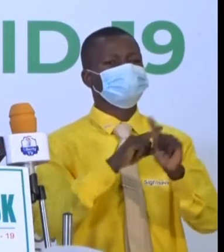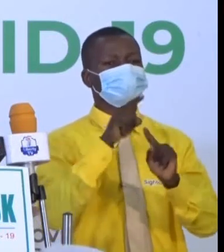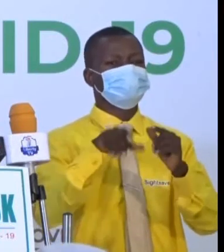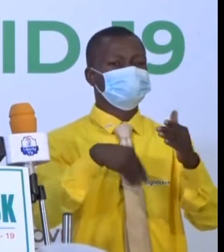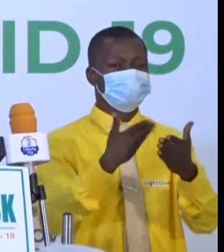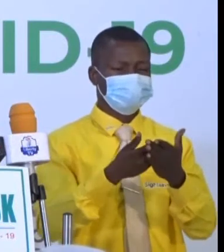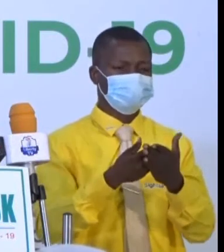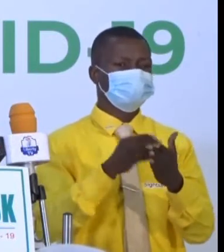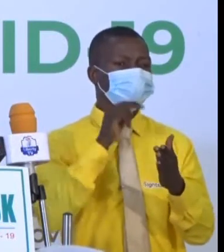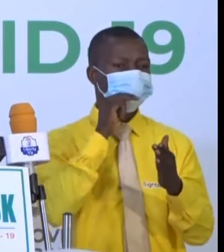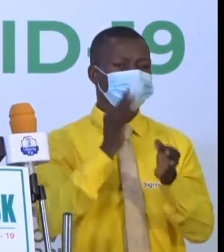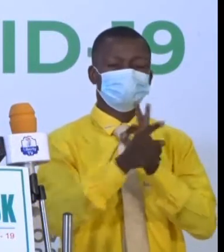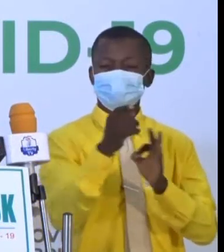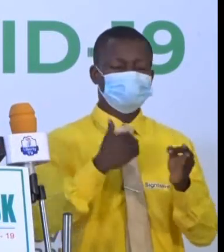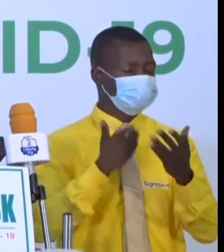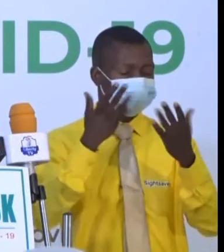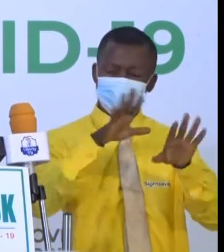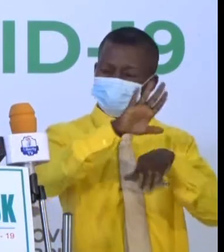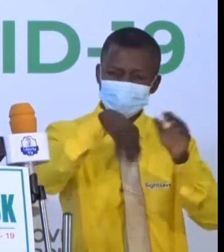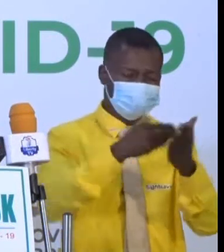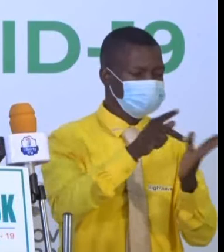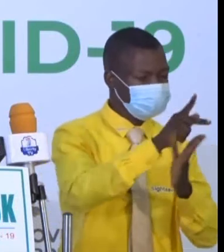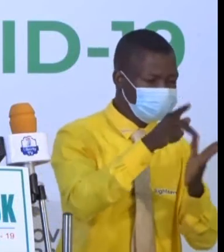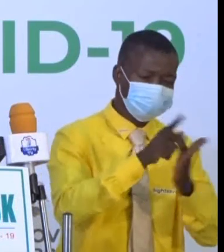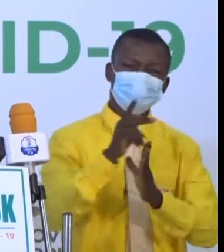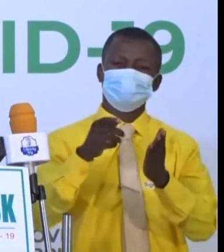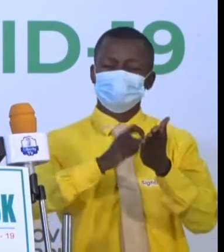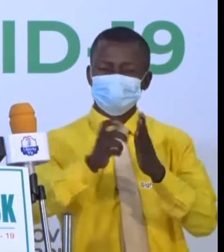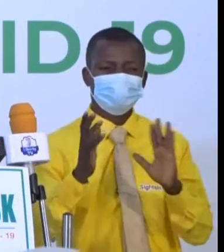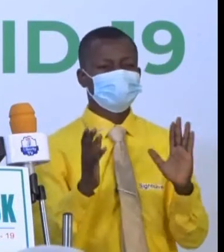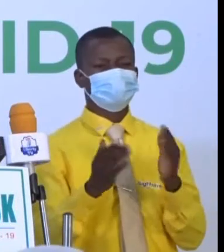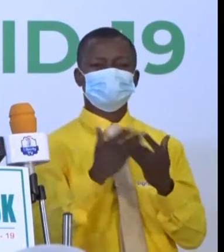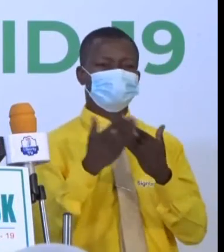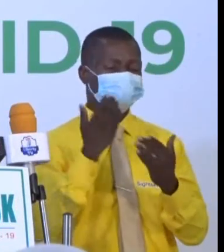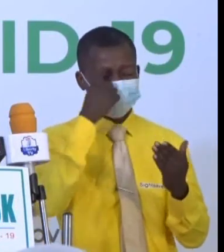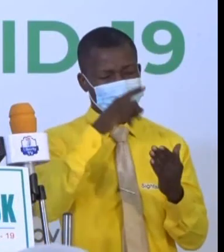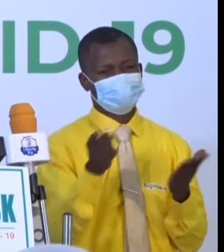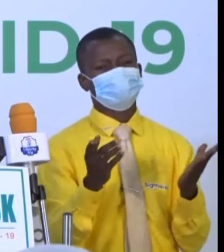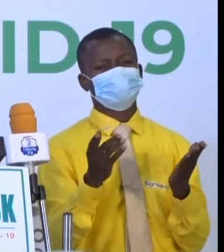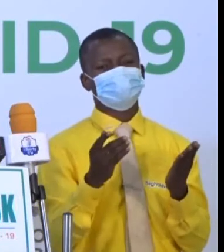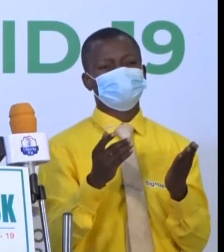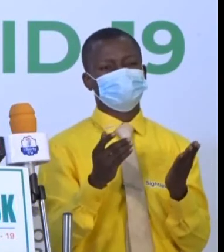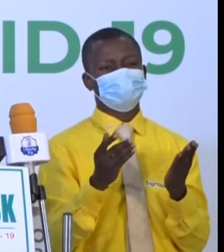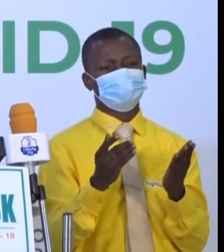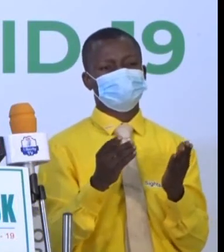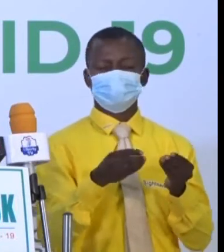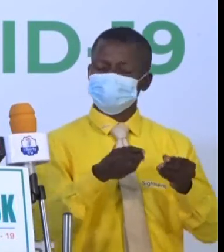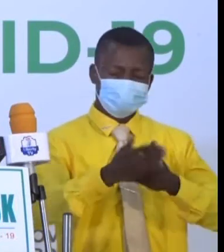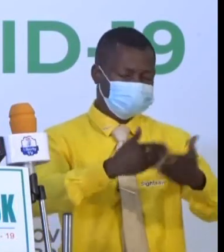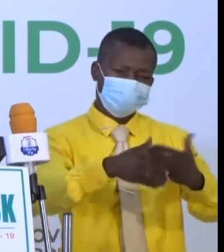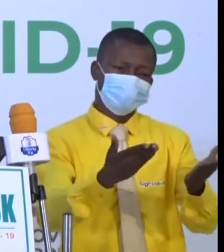have already done all these 3 steps and you have paid. It's a very smooth process. If you